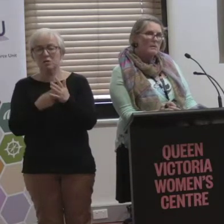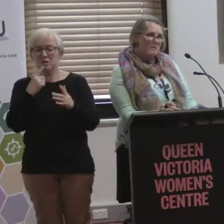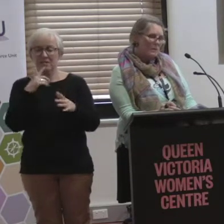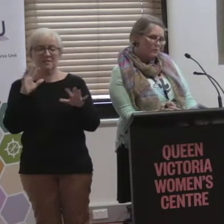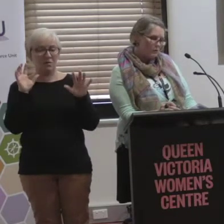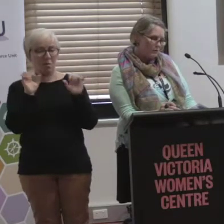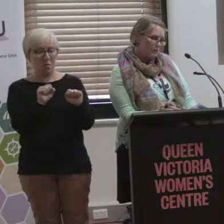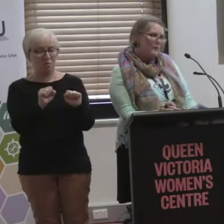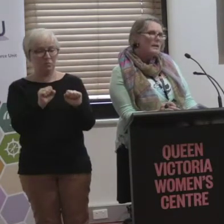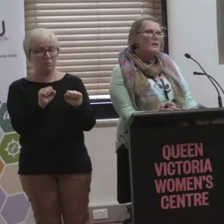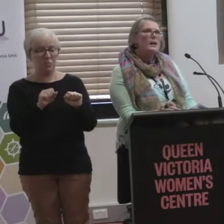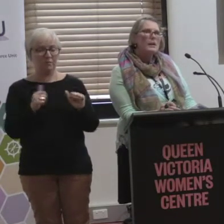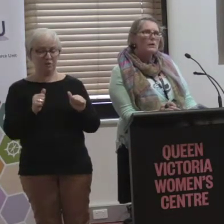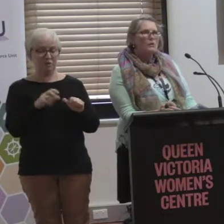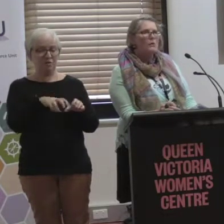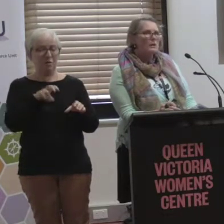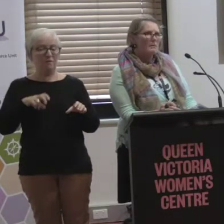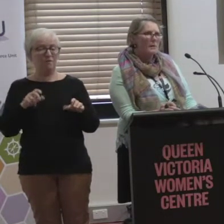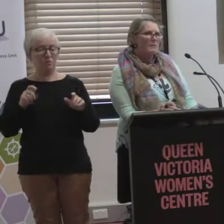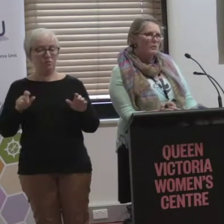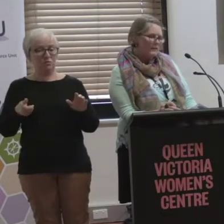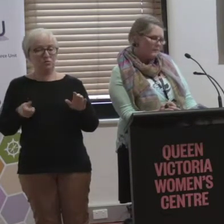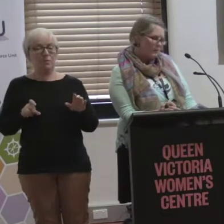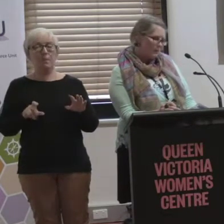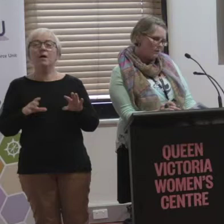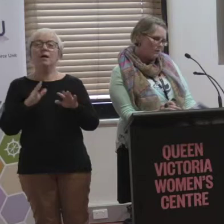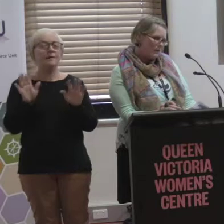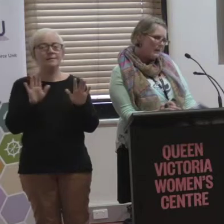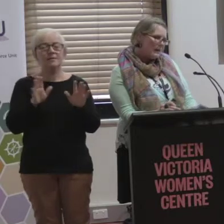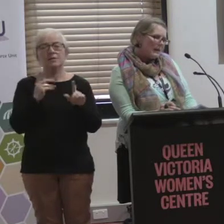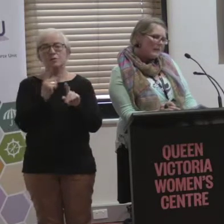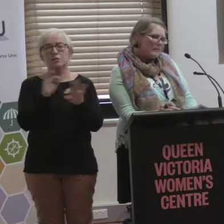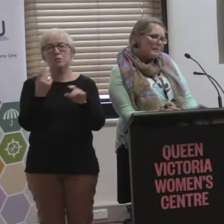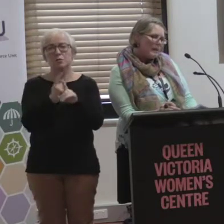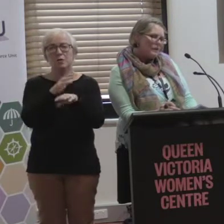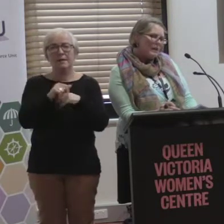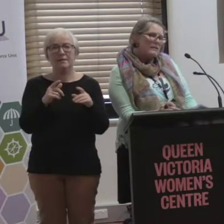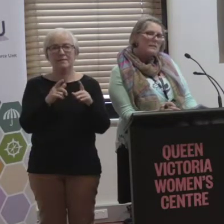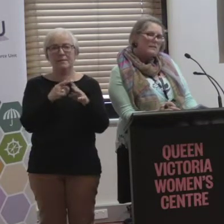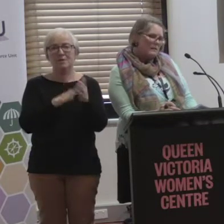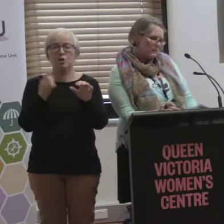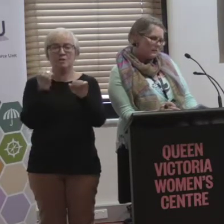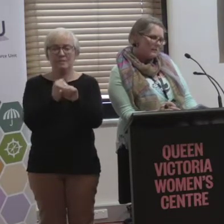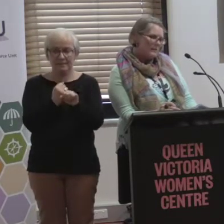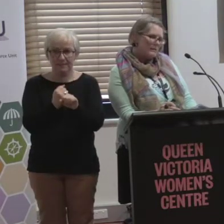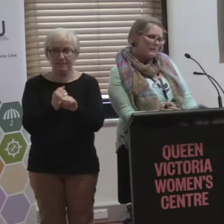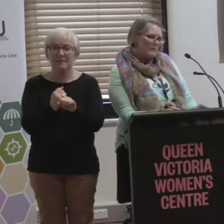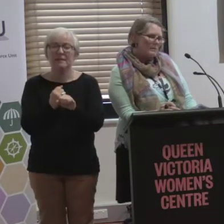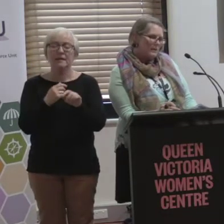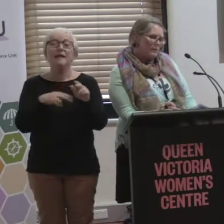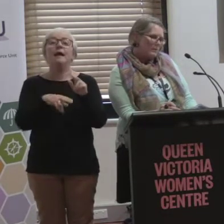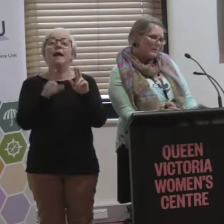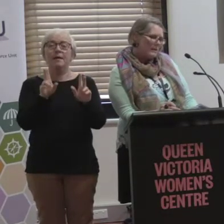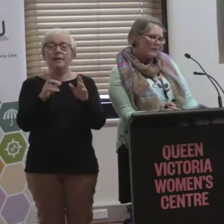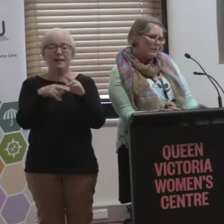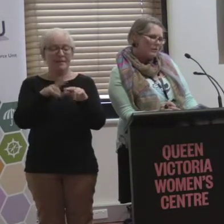withdraws that medical treatment. Now again, we're not talking about emergency situations. If the patient has consented to that particular